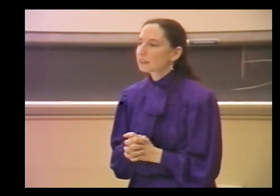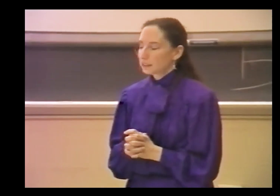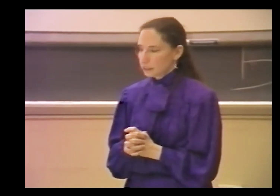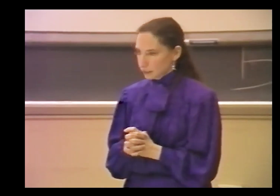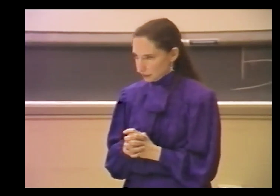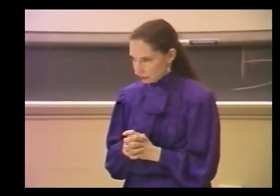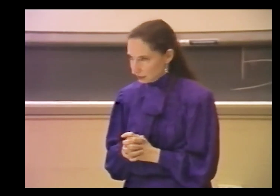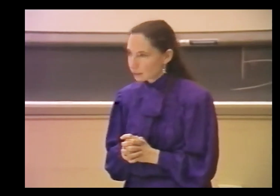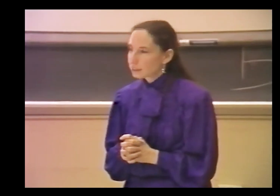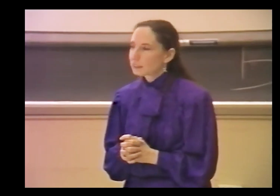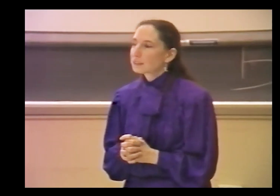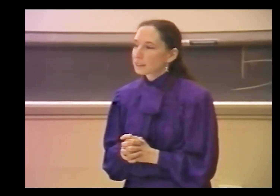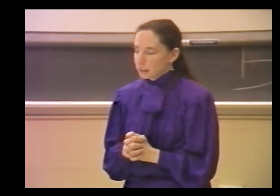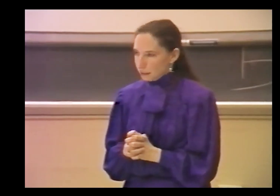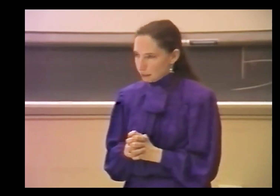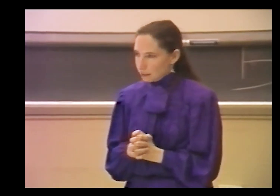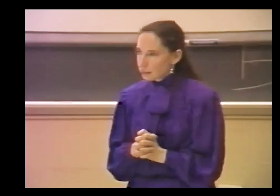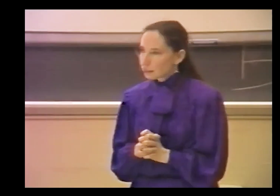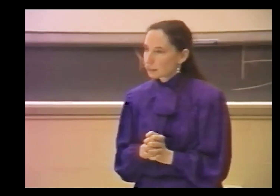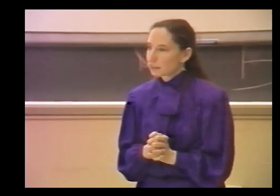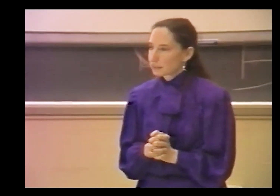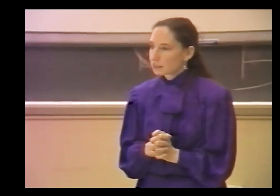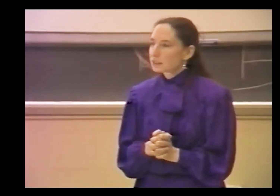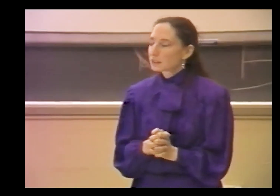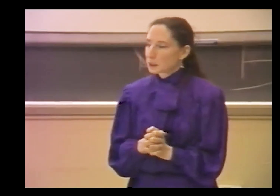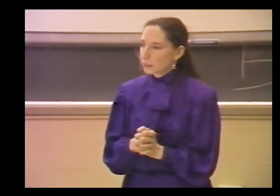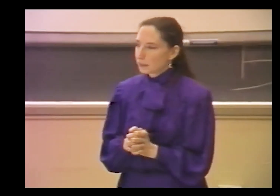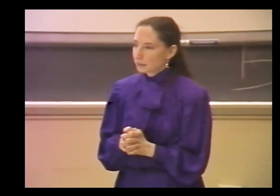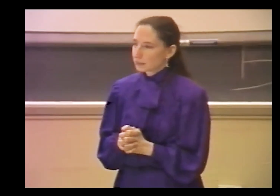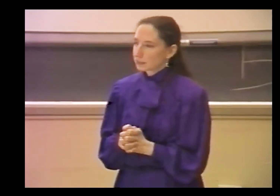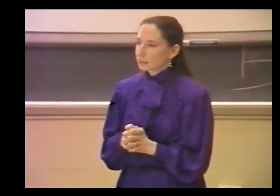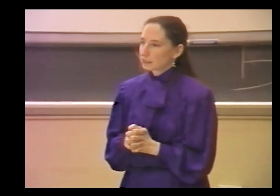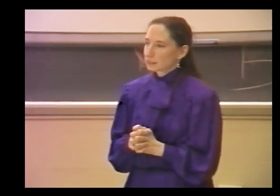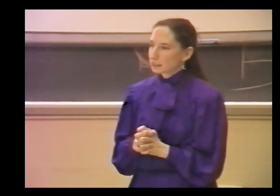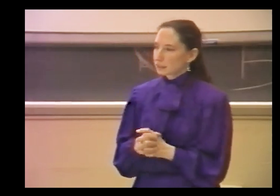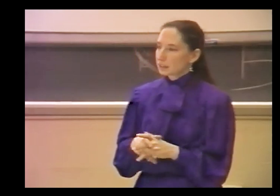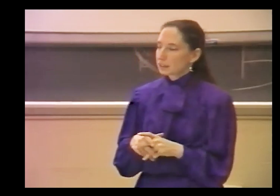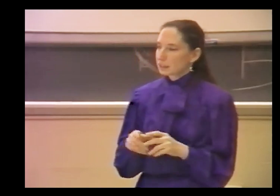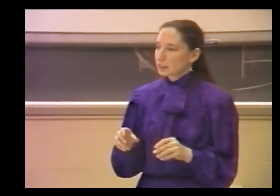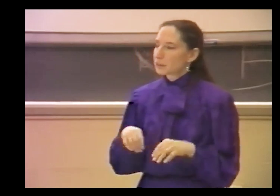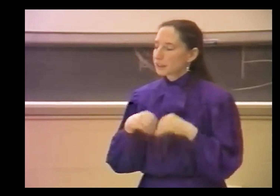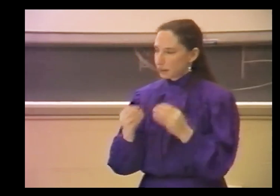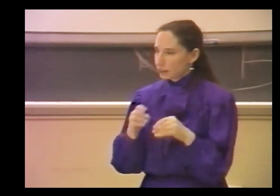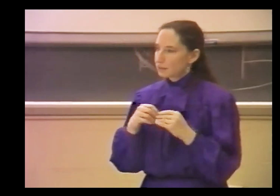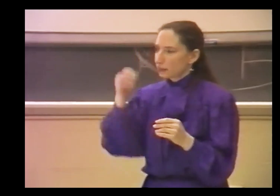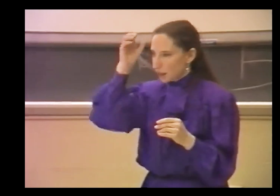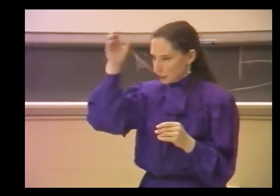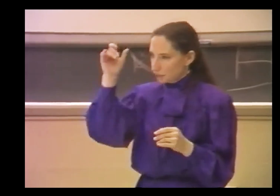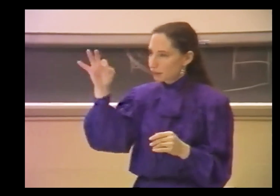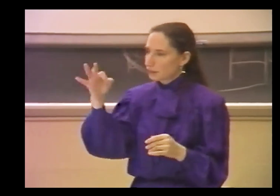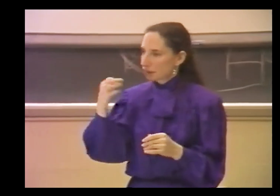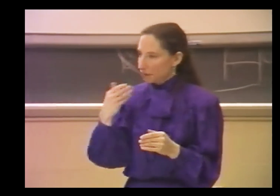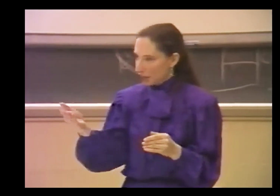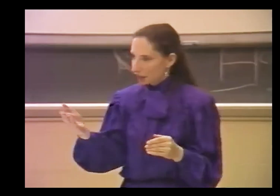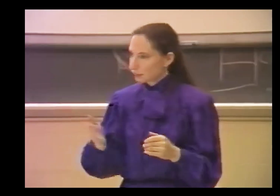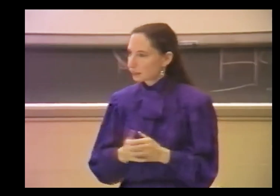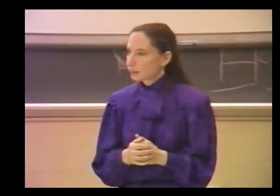the manual Yes. sign, that would explain That would give a concept of a thing? jug?